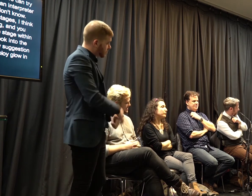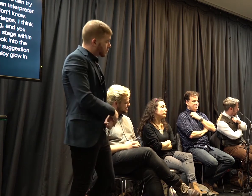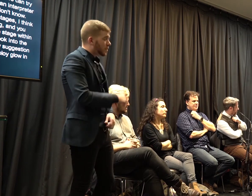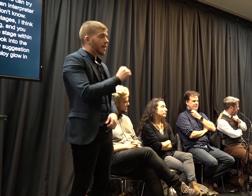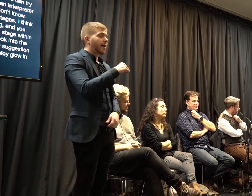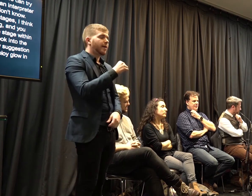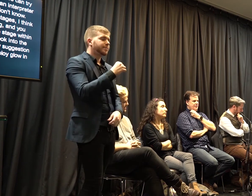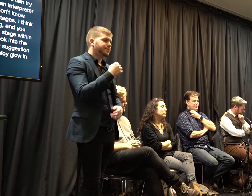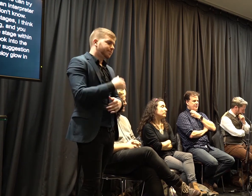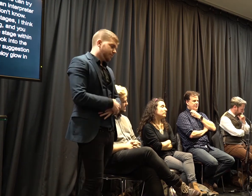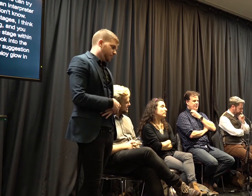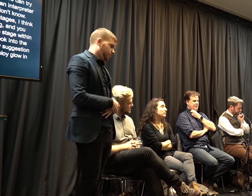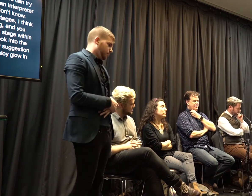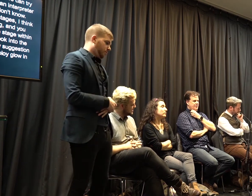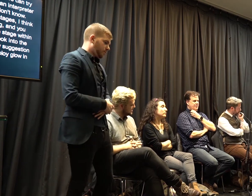I think it's about.